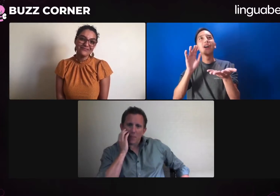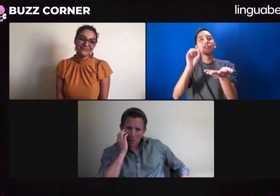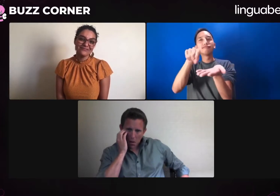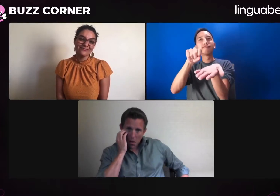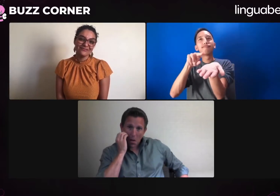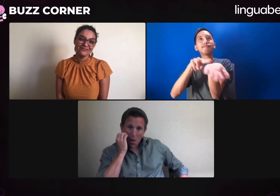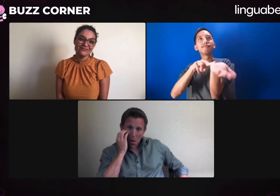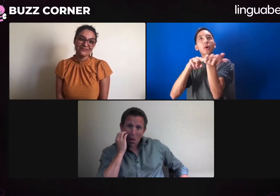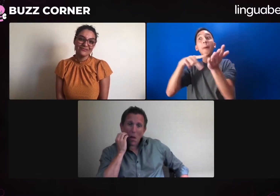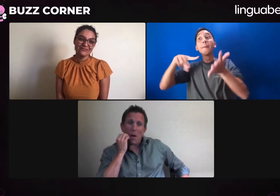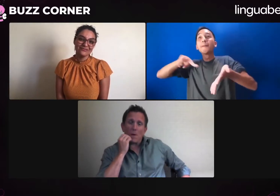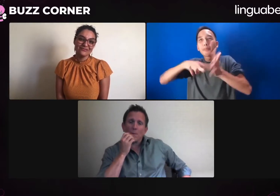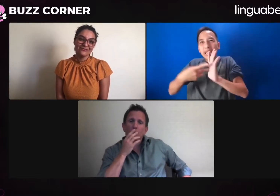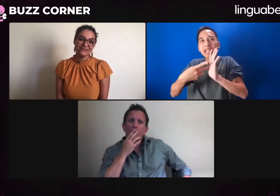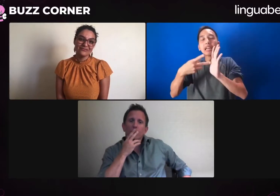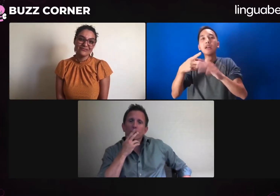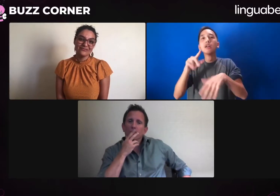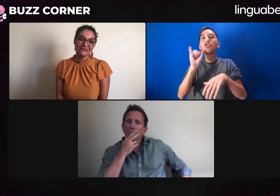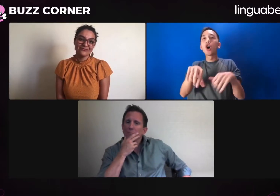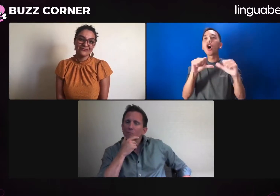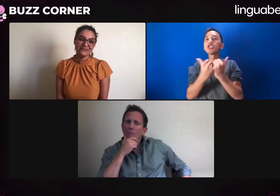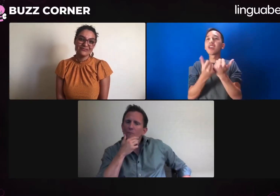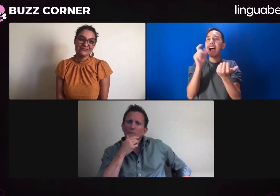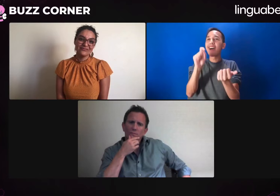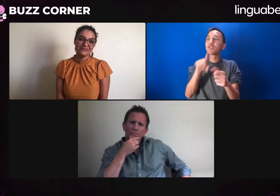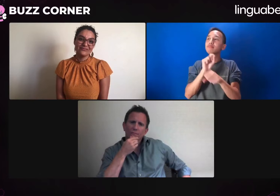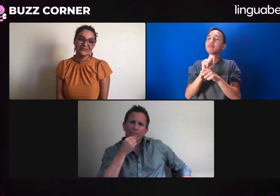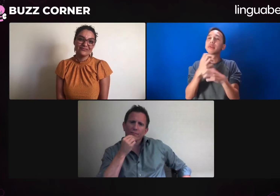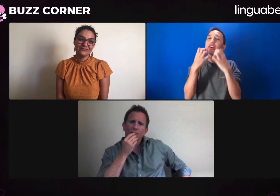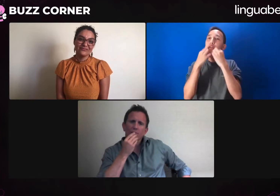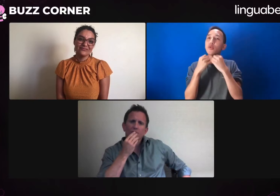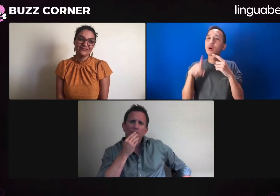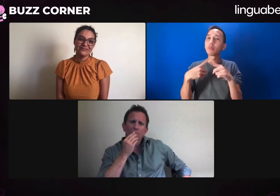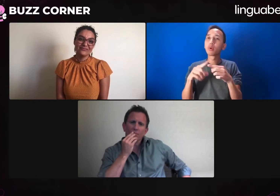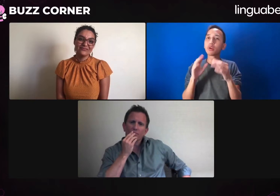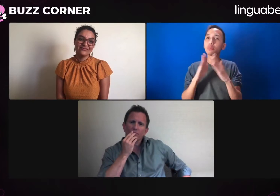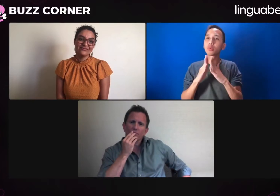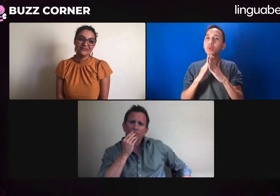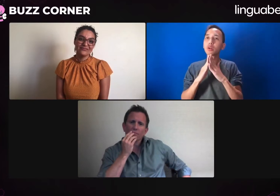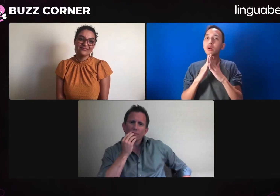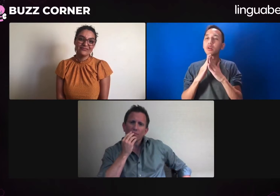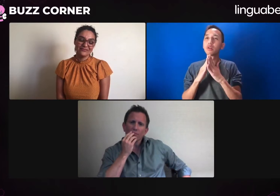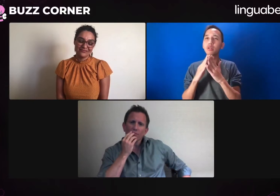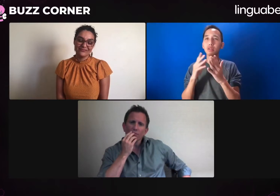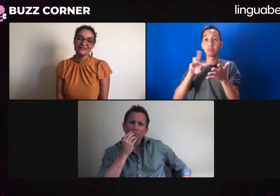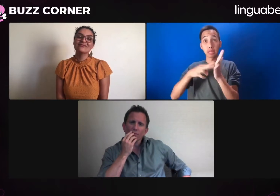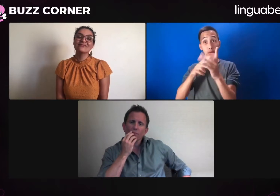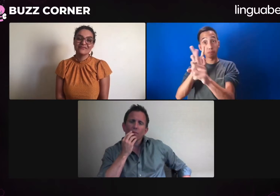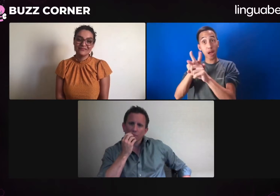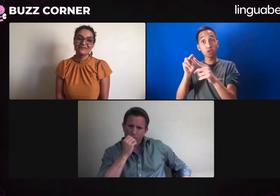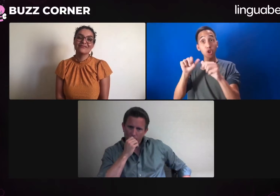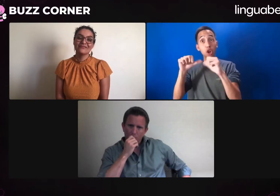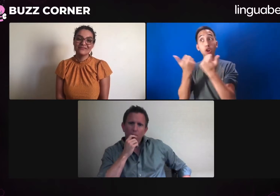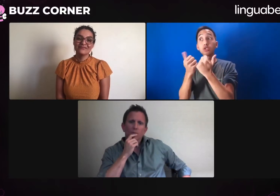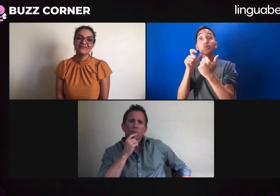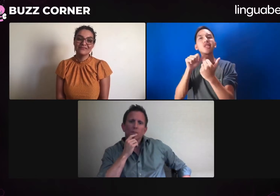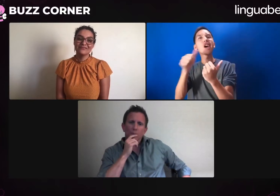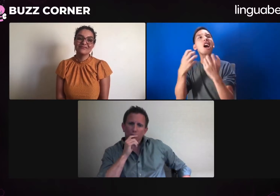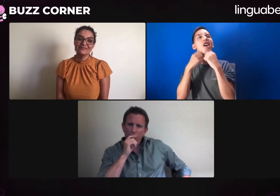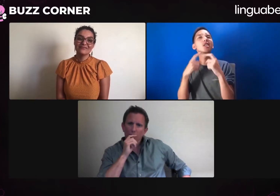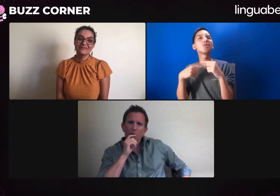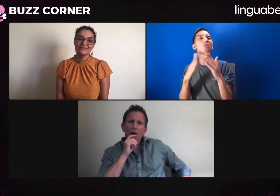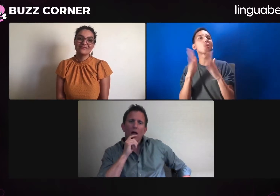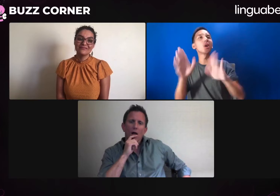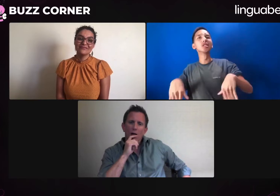depends. And to dovetail on that, it is about getting the sense of things, having interpreters that care about the